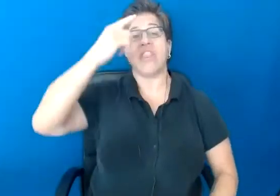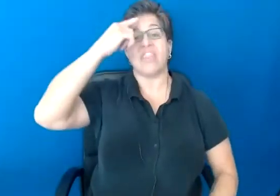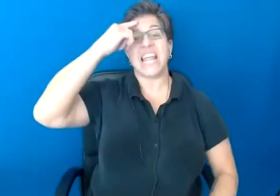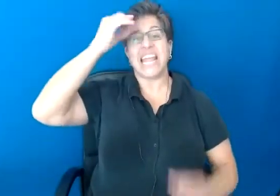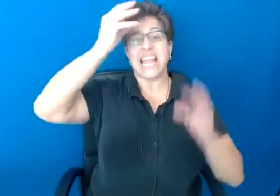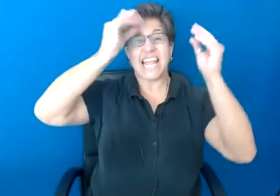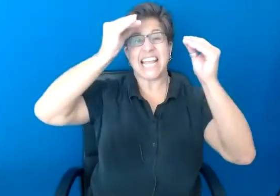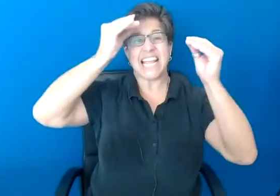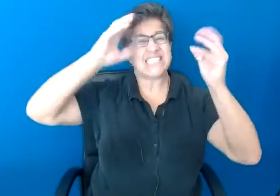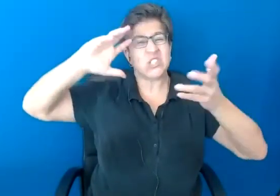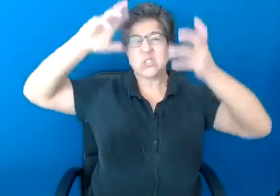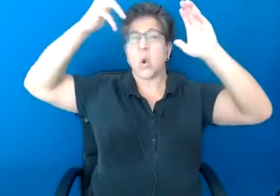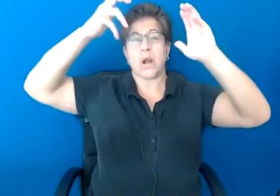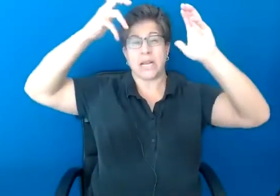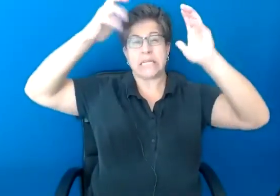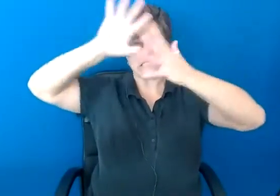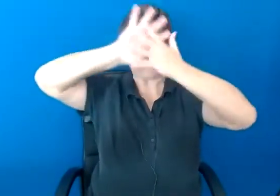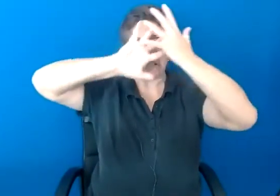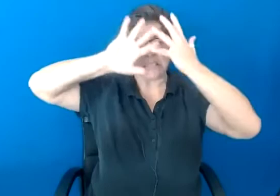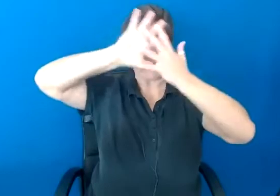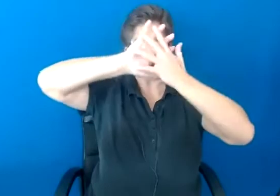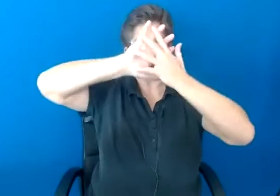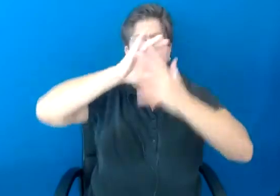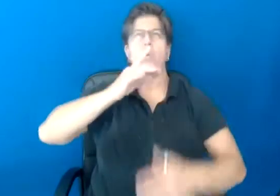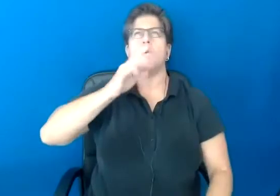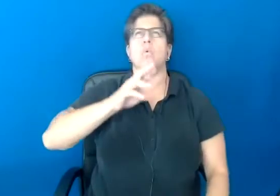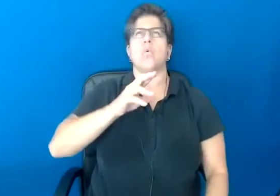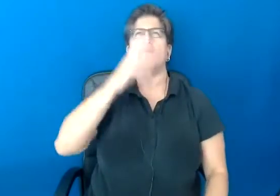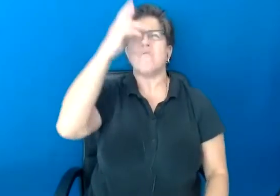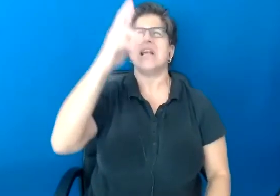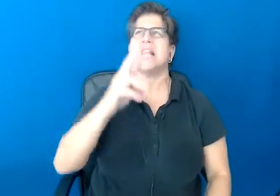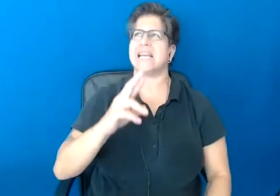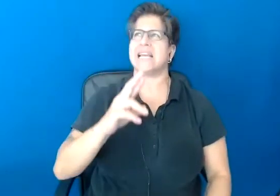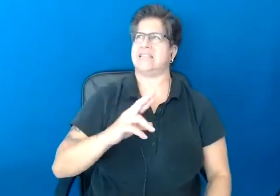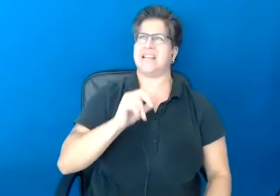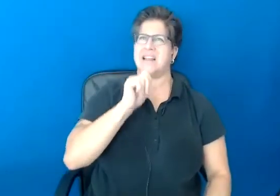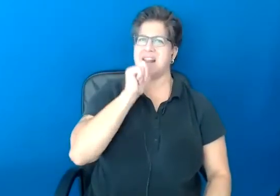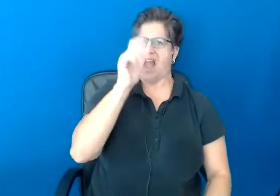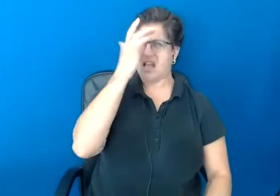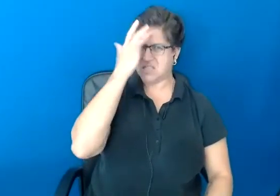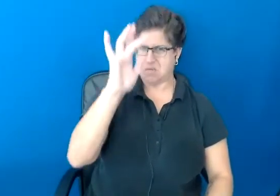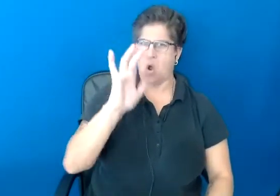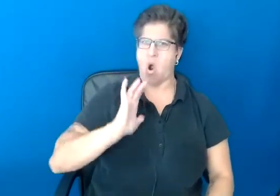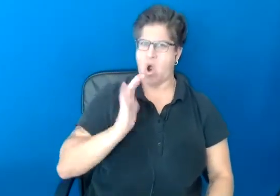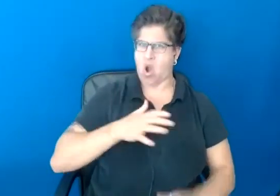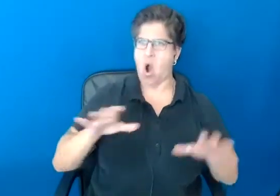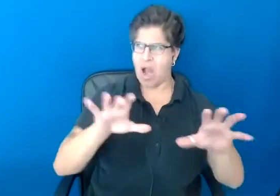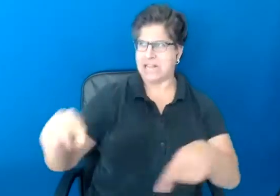of our attitudes. We try to recognize and correct these faults. I often